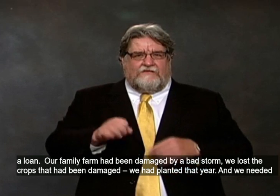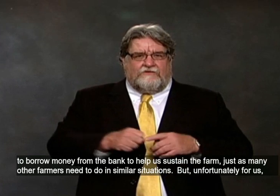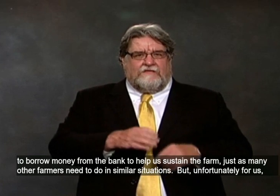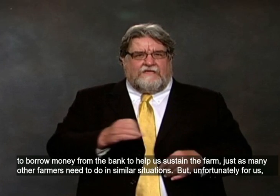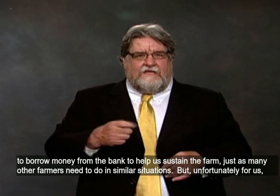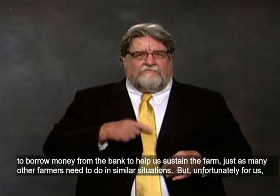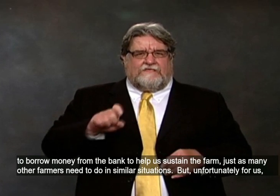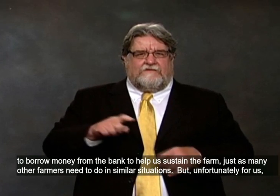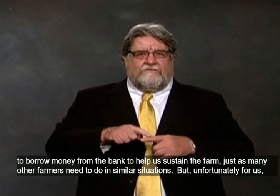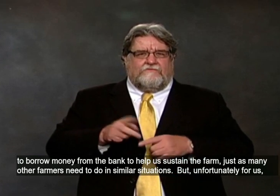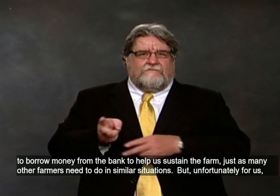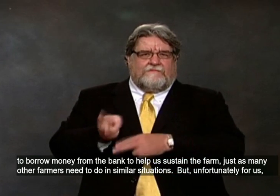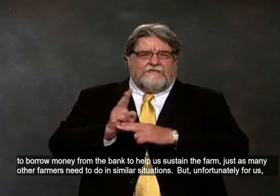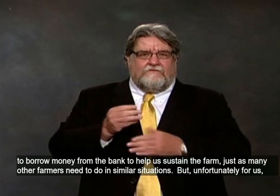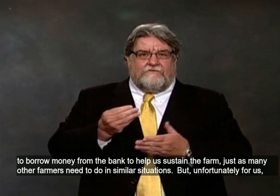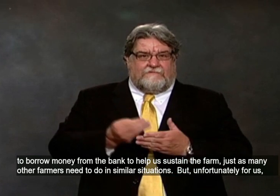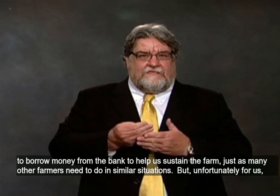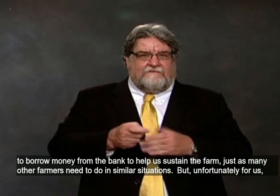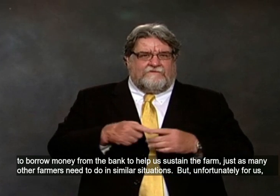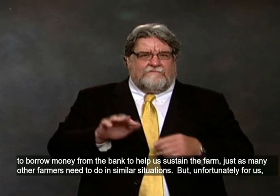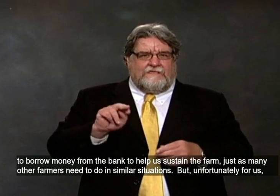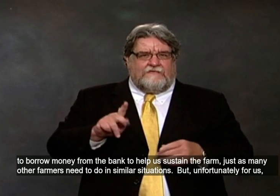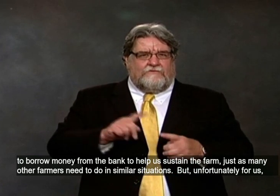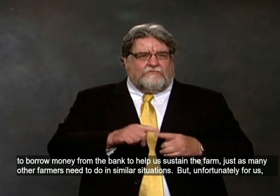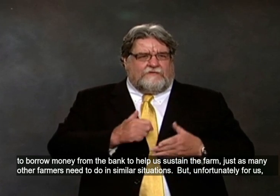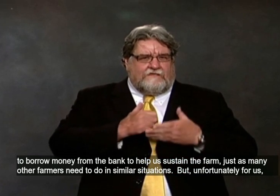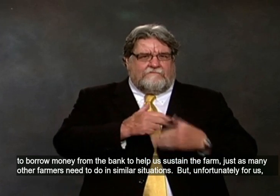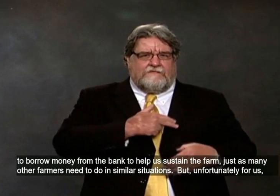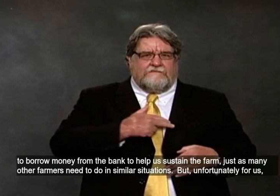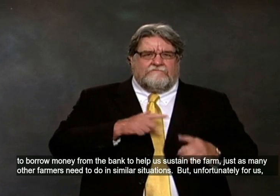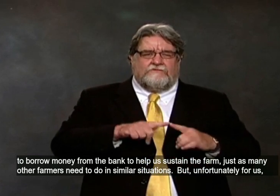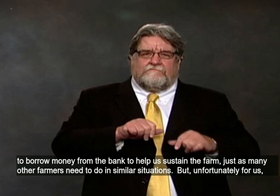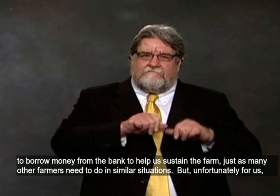to borrow money from the bank to help us sustain the farm,